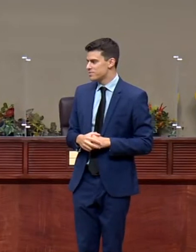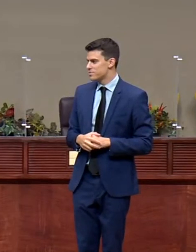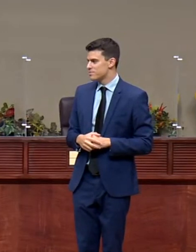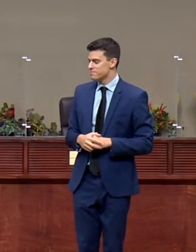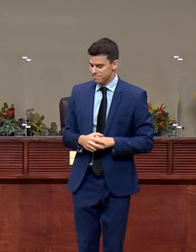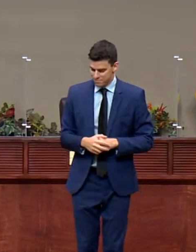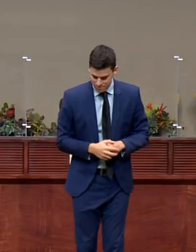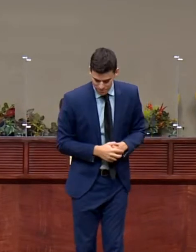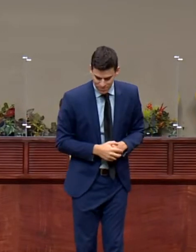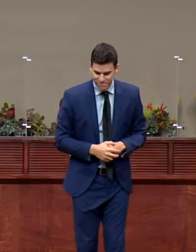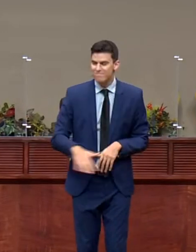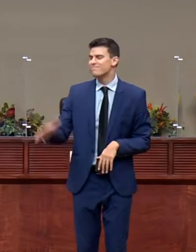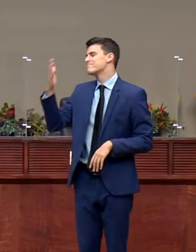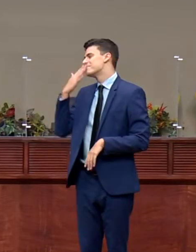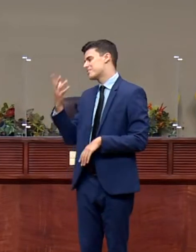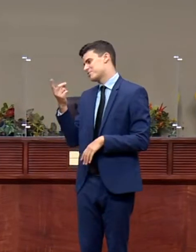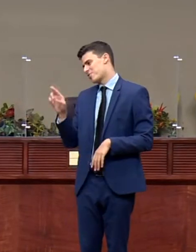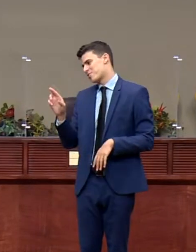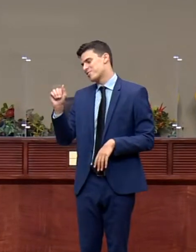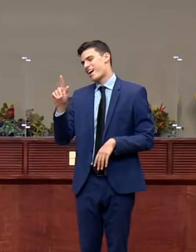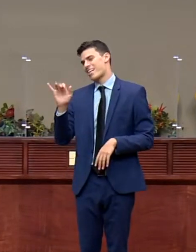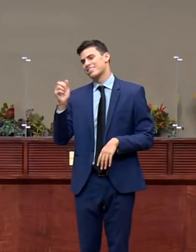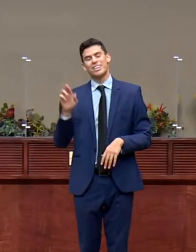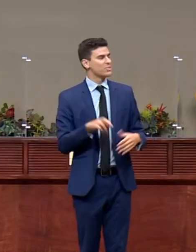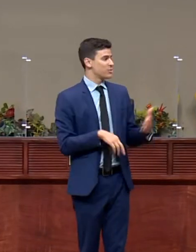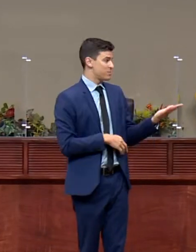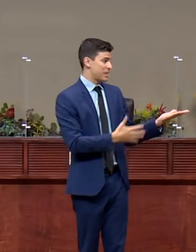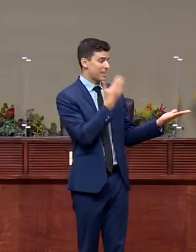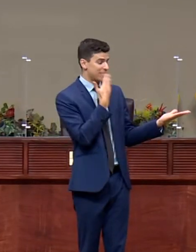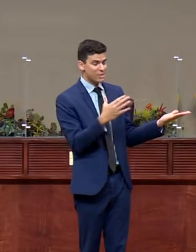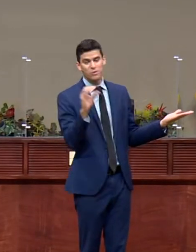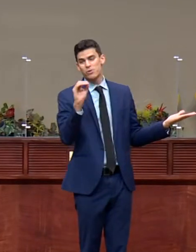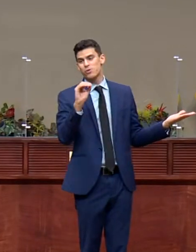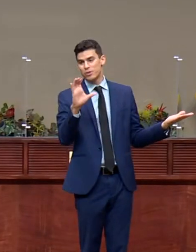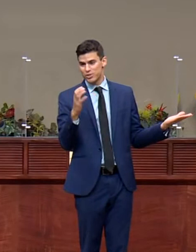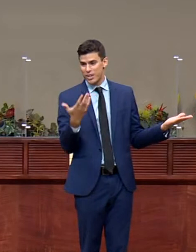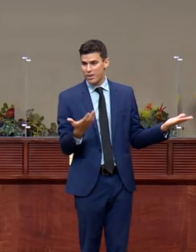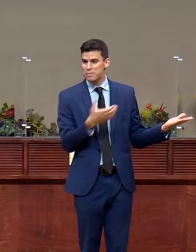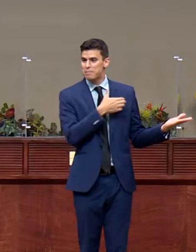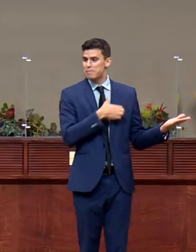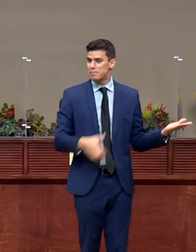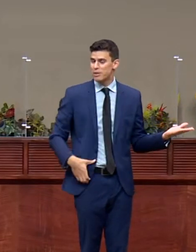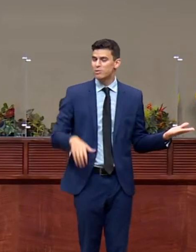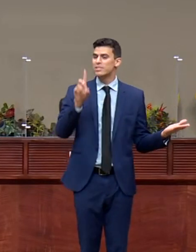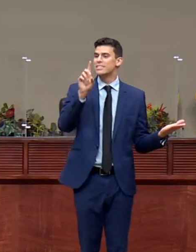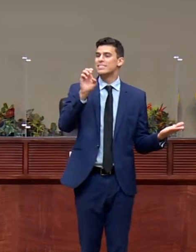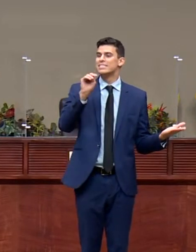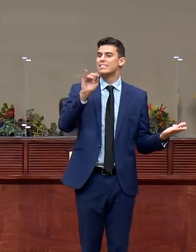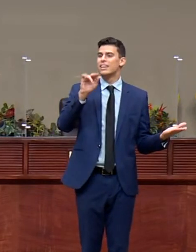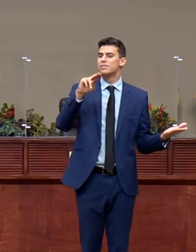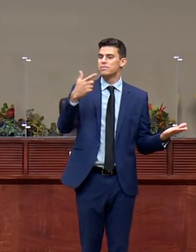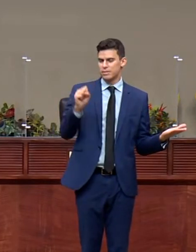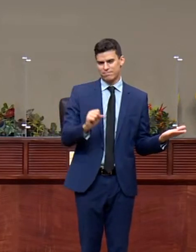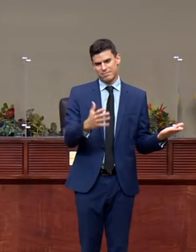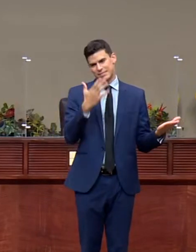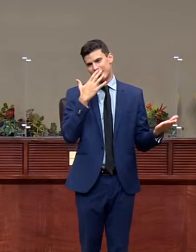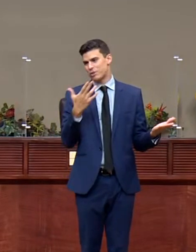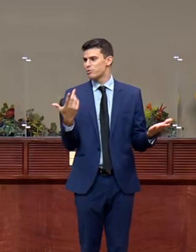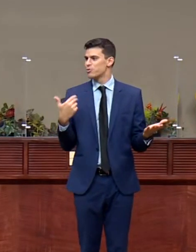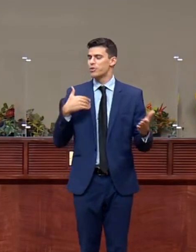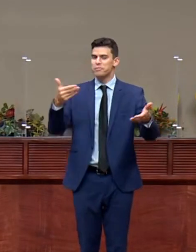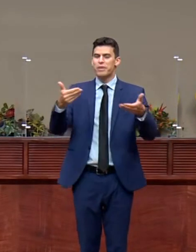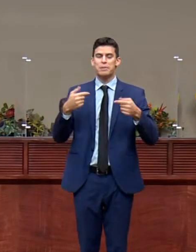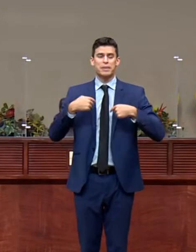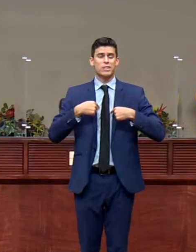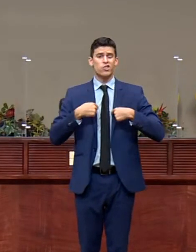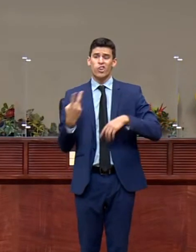Thank you, Dr. Alexander, and thank you, Orange County Mayor Demings. Thank you for the invite and having us here